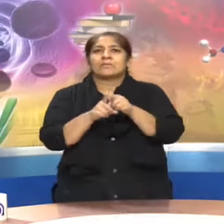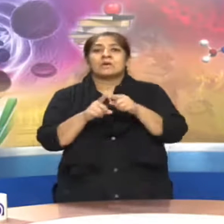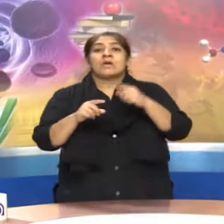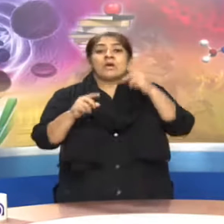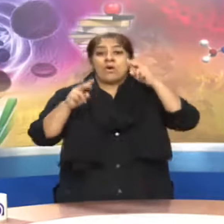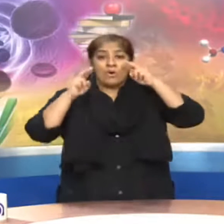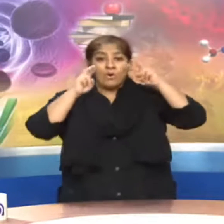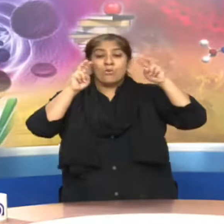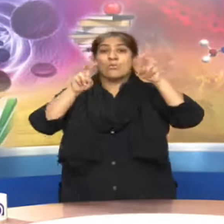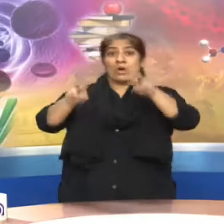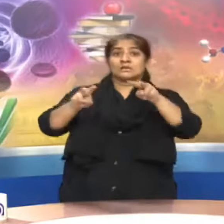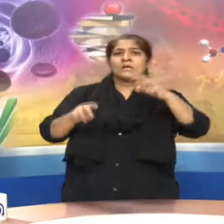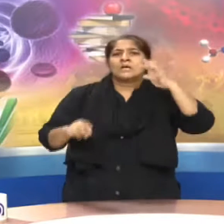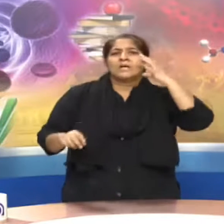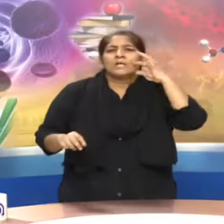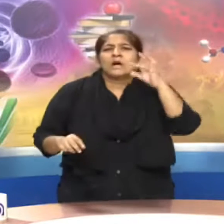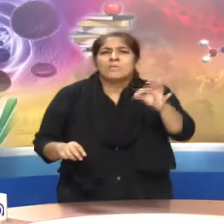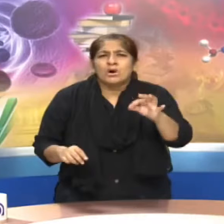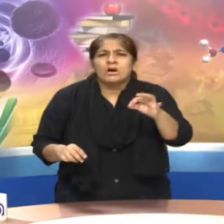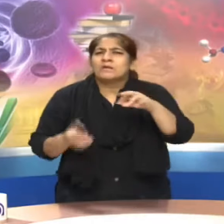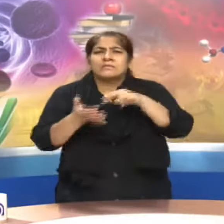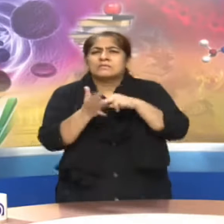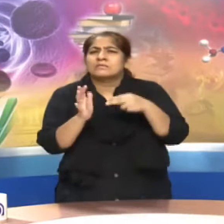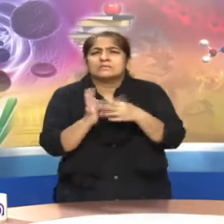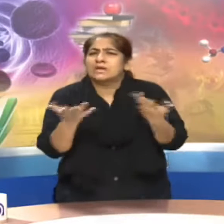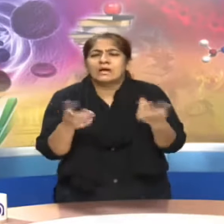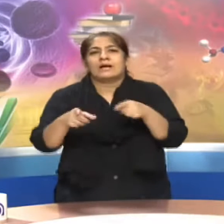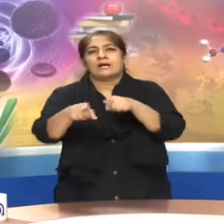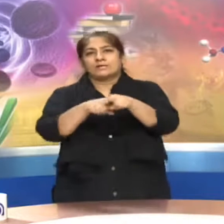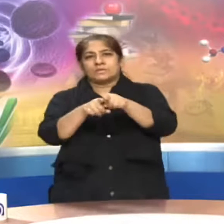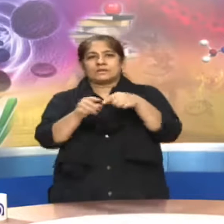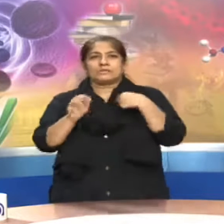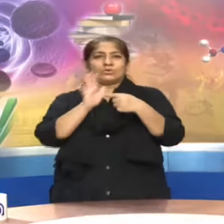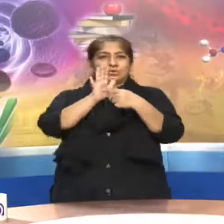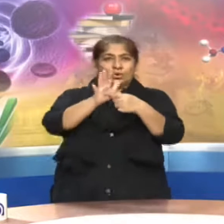Now we will understand the importance of supervision.